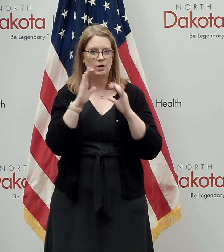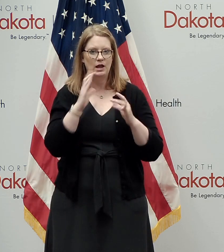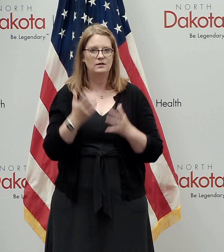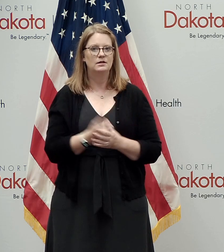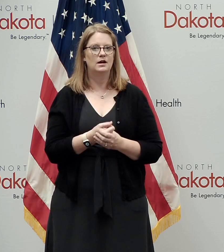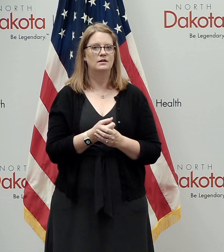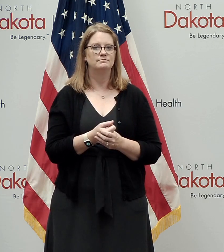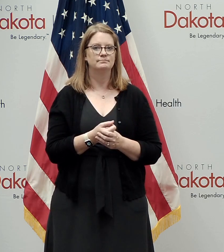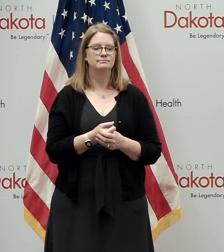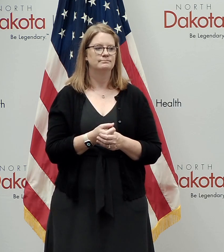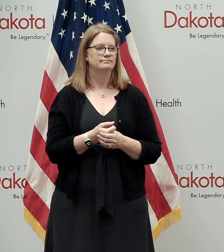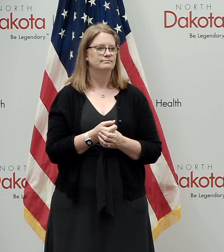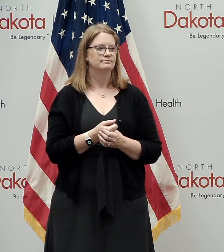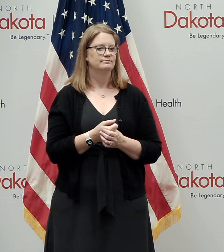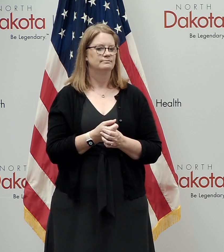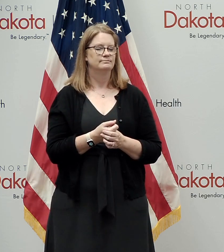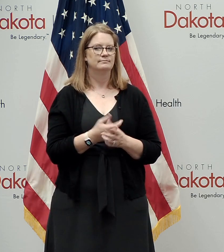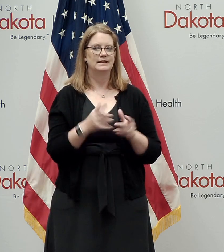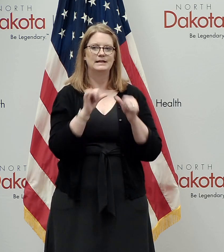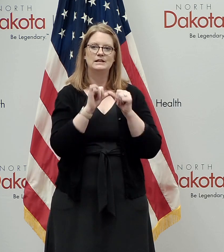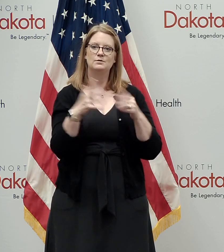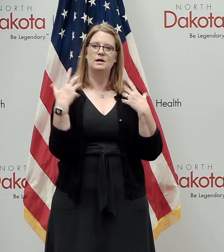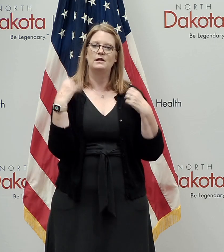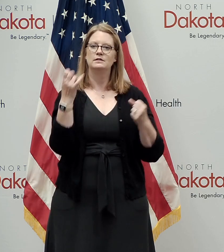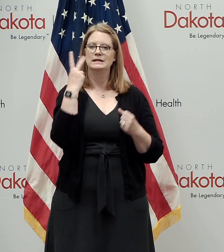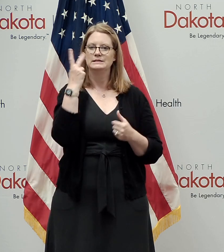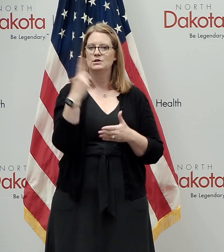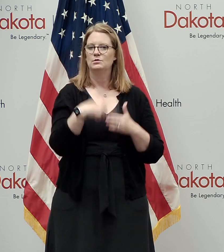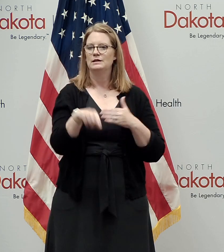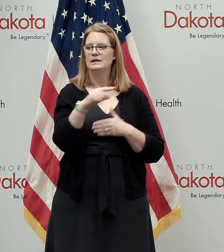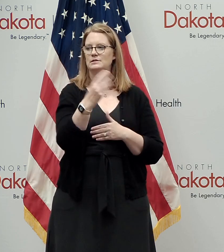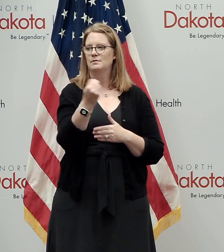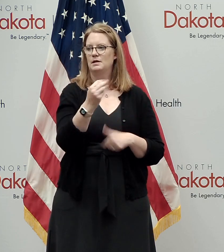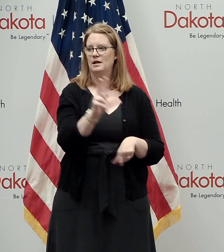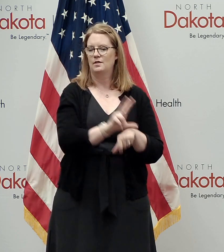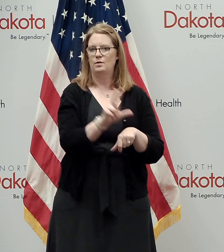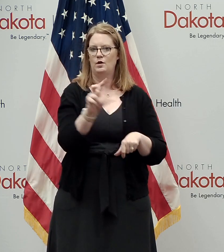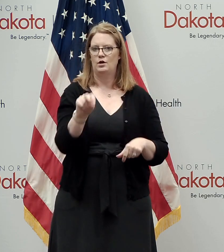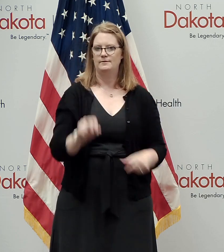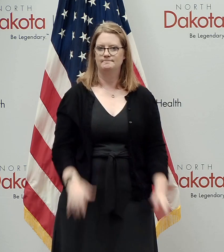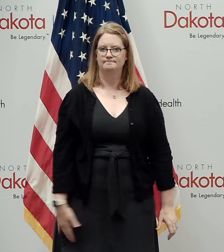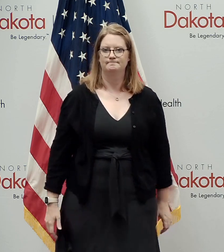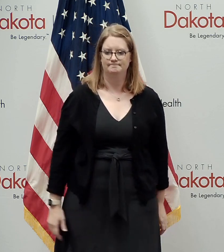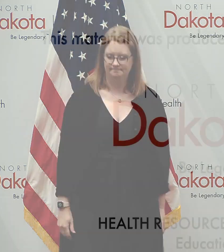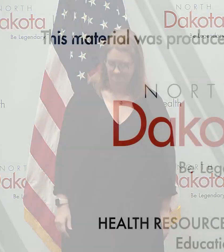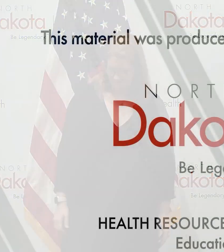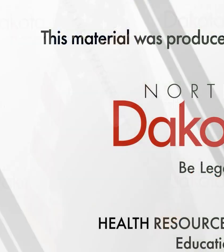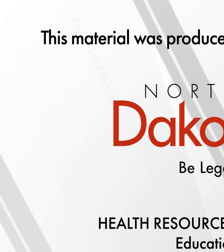And in the meantime, stay healthy, and we'll see you next Monday at 3:30. Thank you.